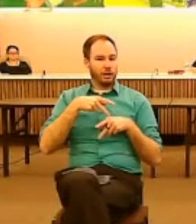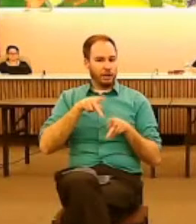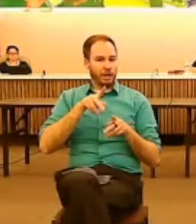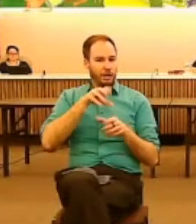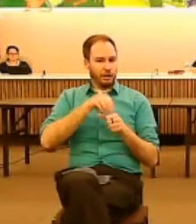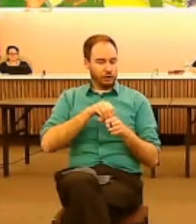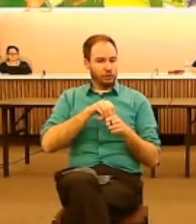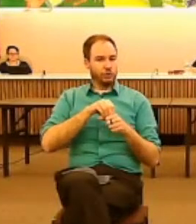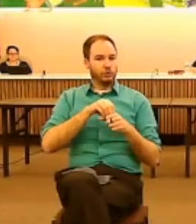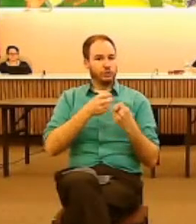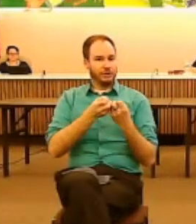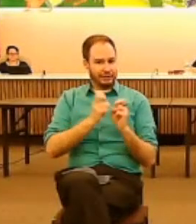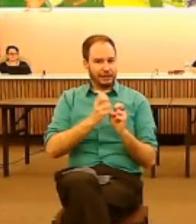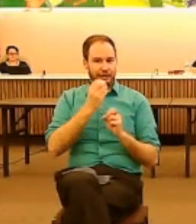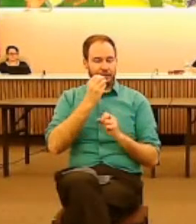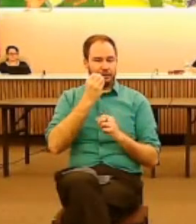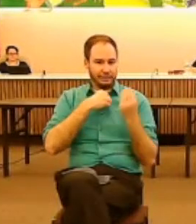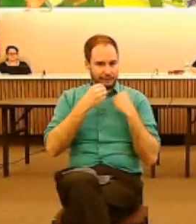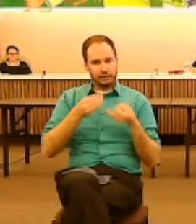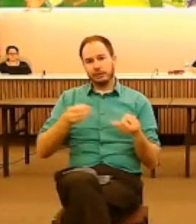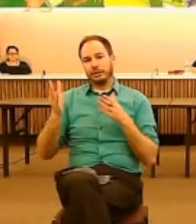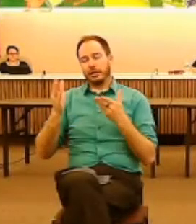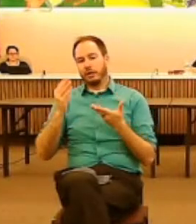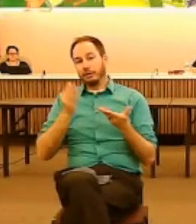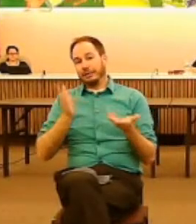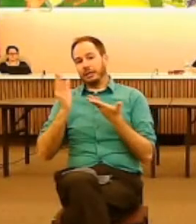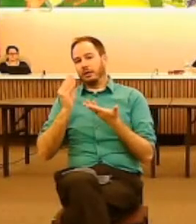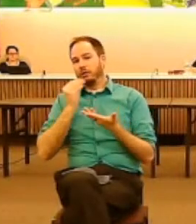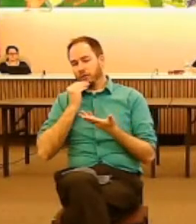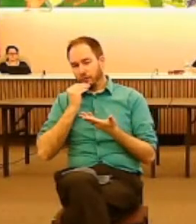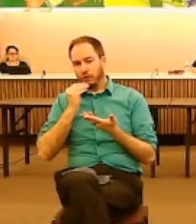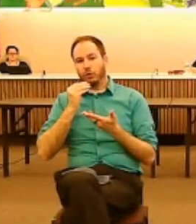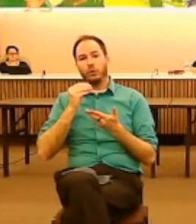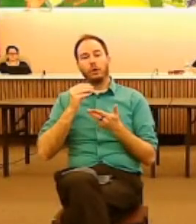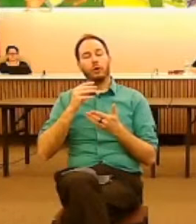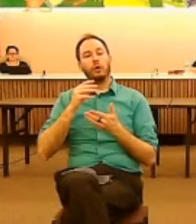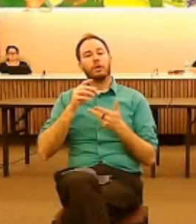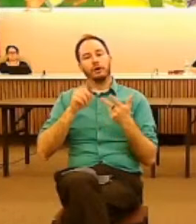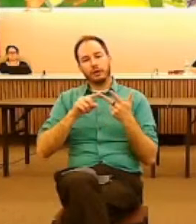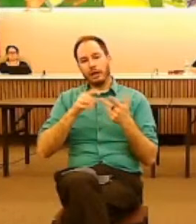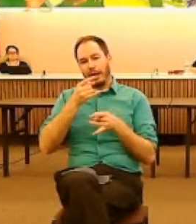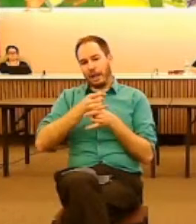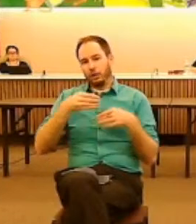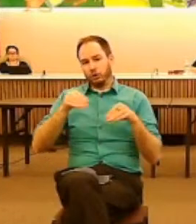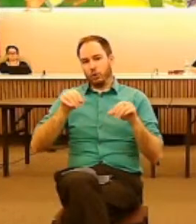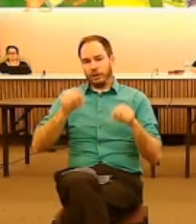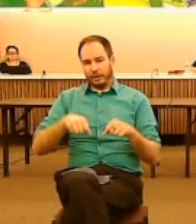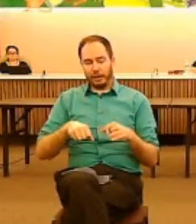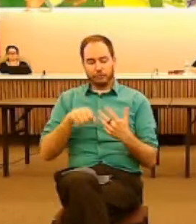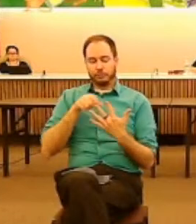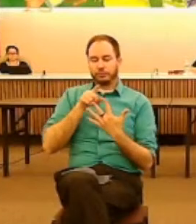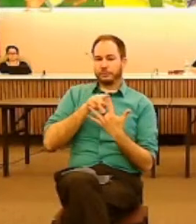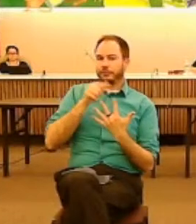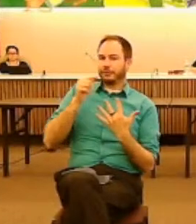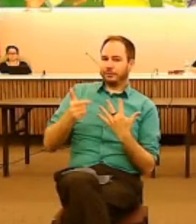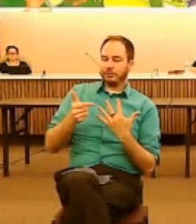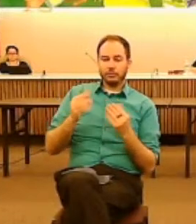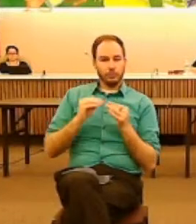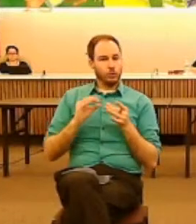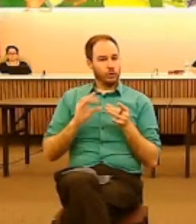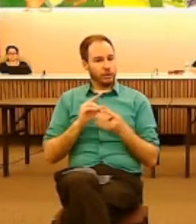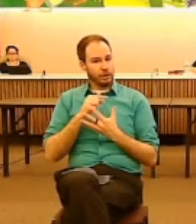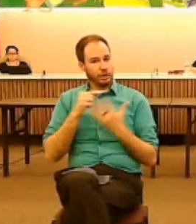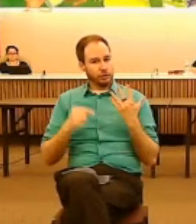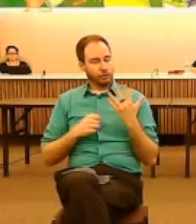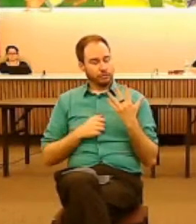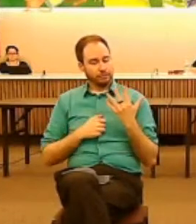includes dine-in and takeout meal service with alcohol being sold. Second. Any further